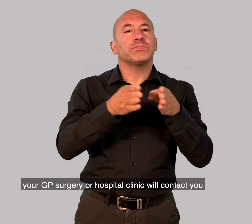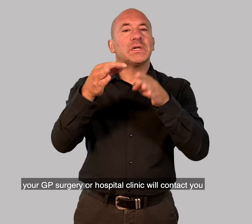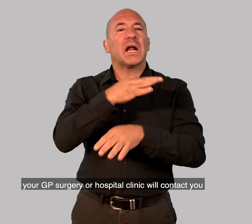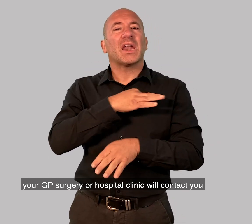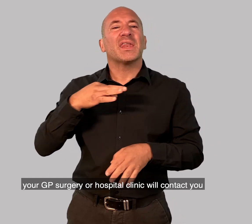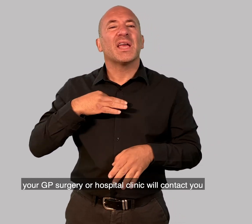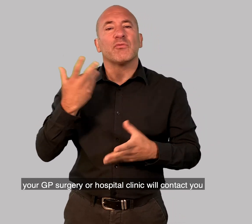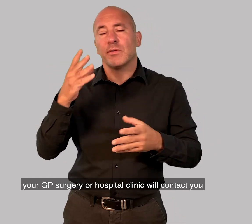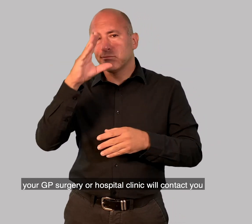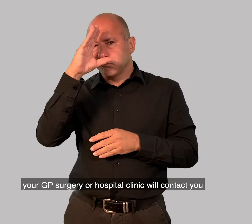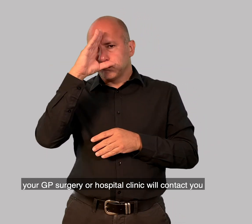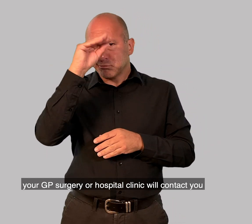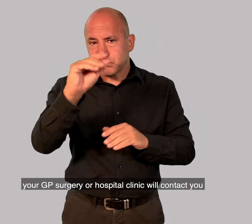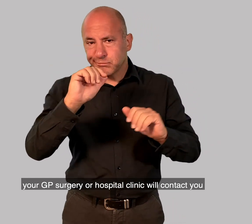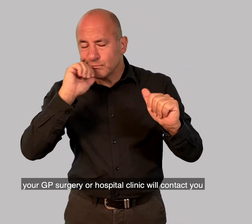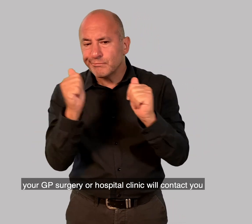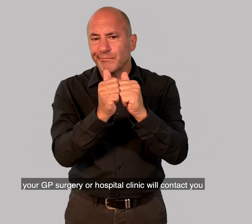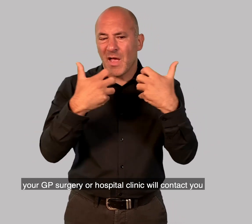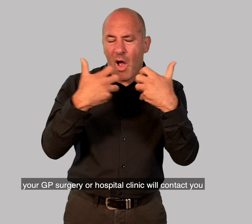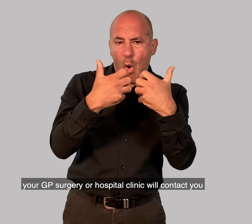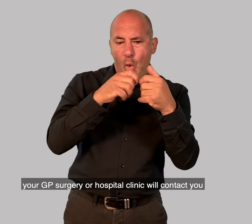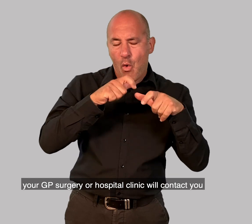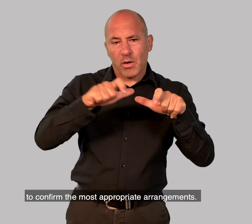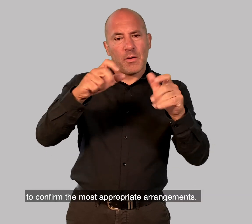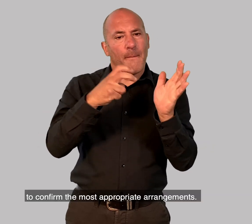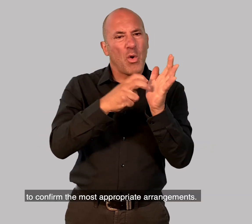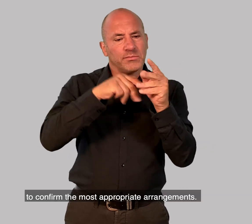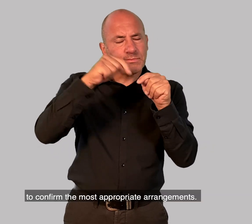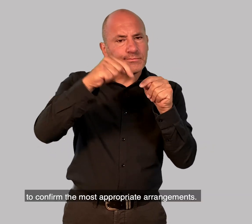will contact you to confirm the most appropriate arrangements.